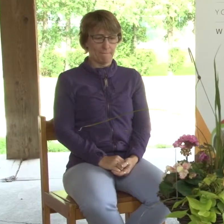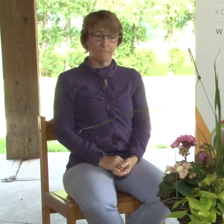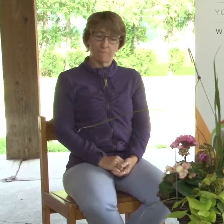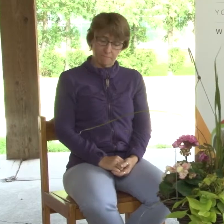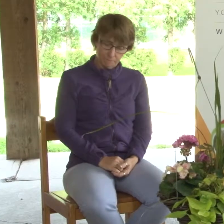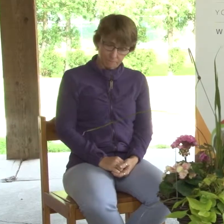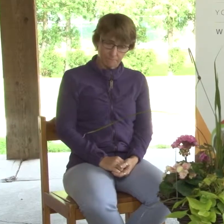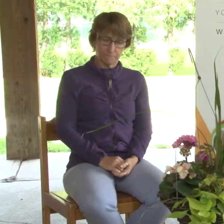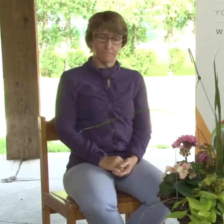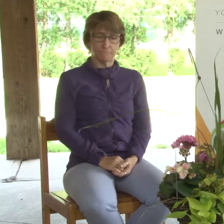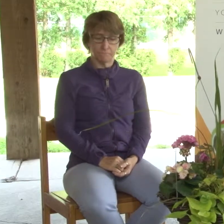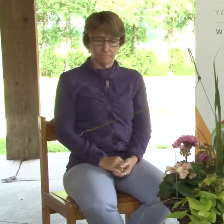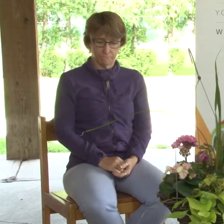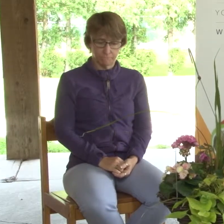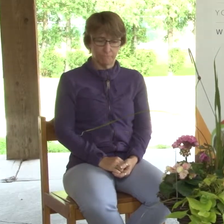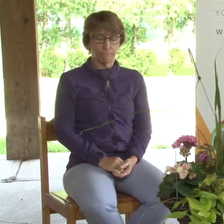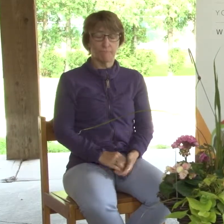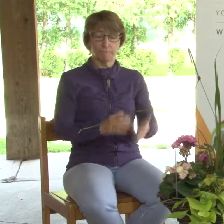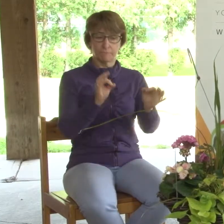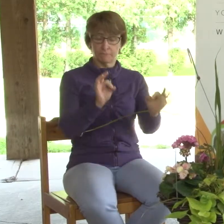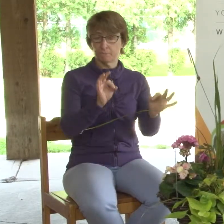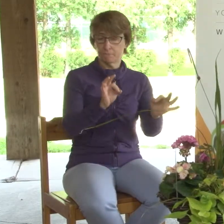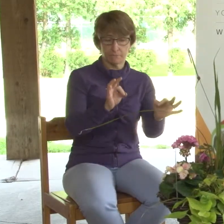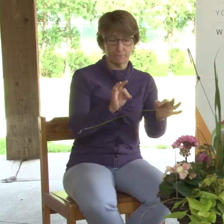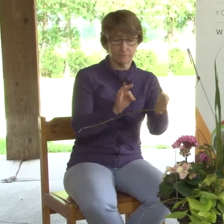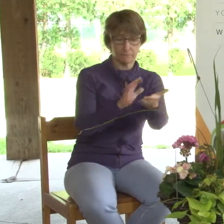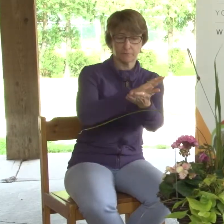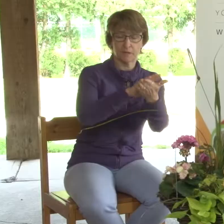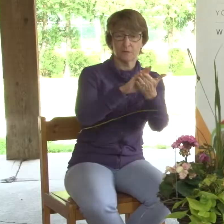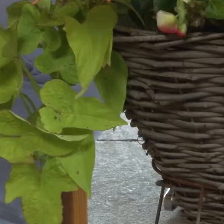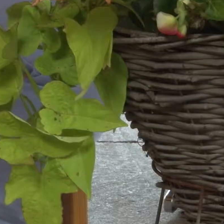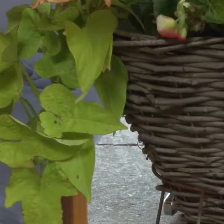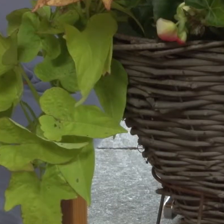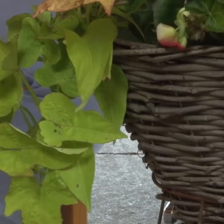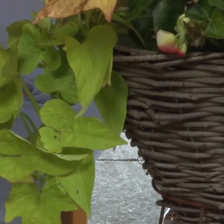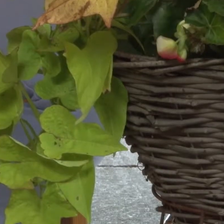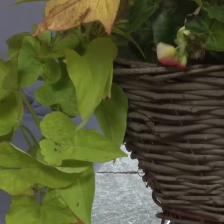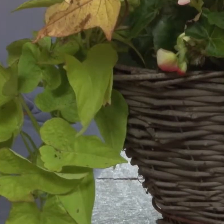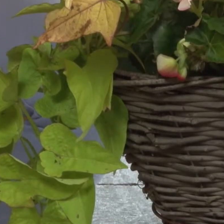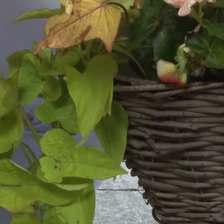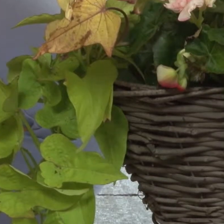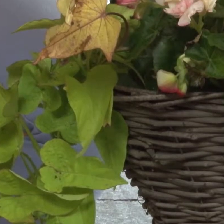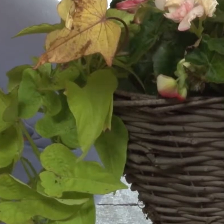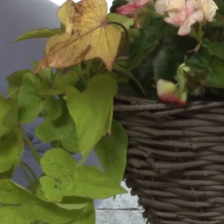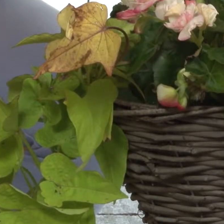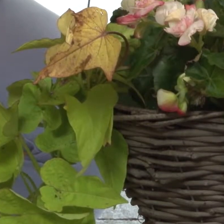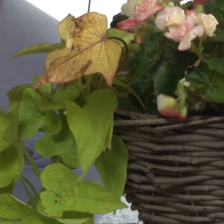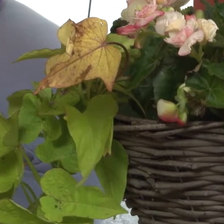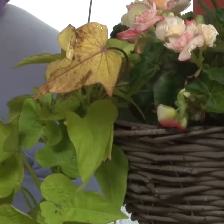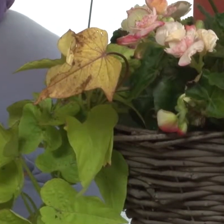And place it in the back of the container. So there you have a nice hanging basket, one with plants that will